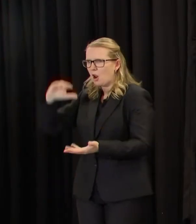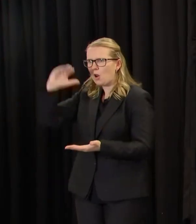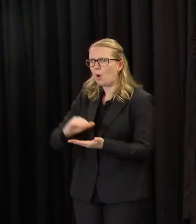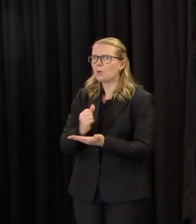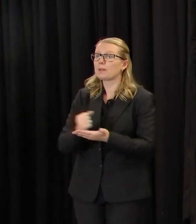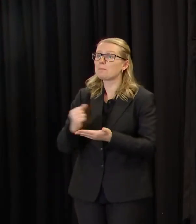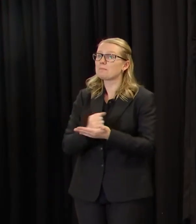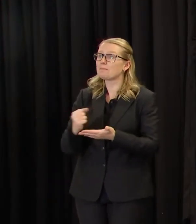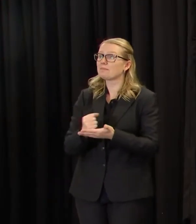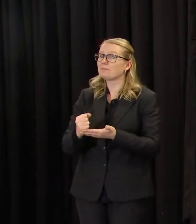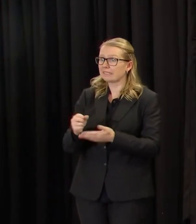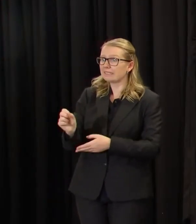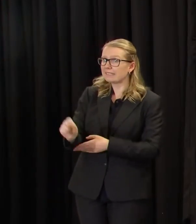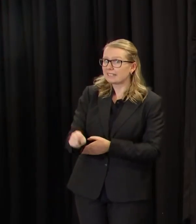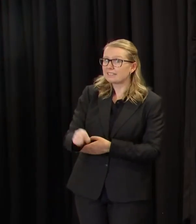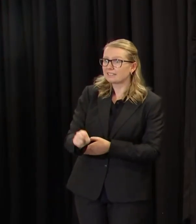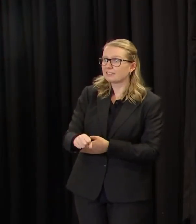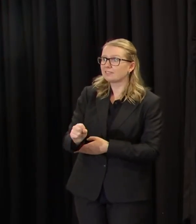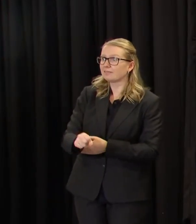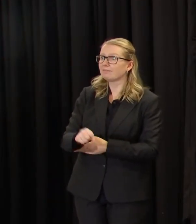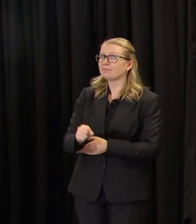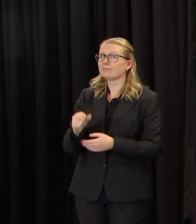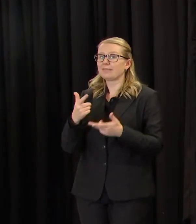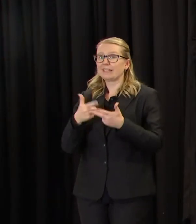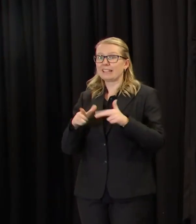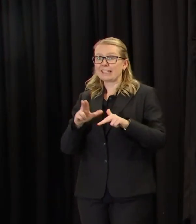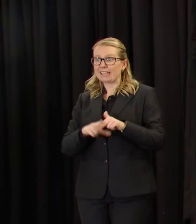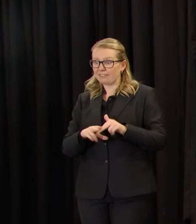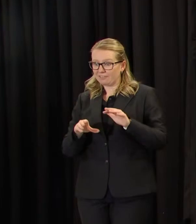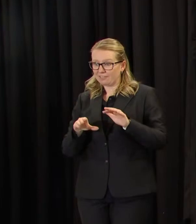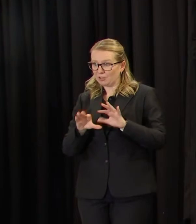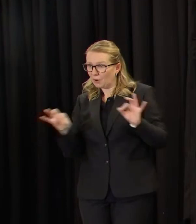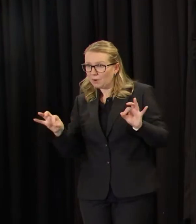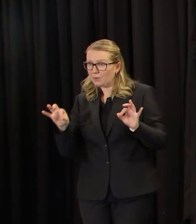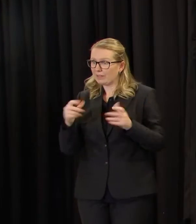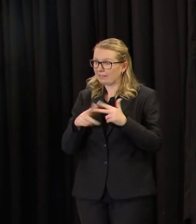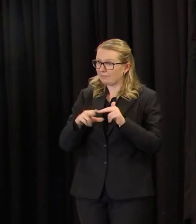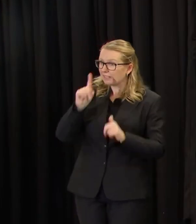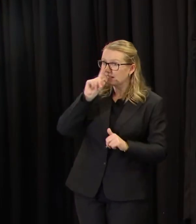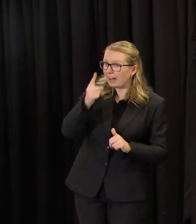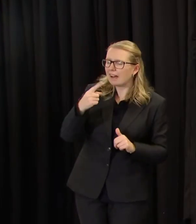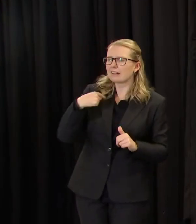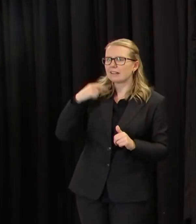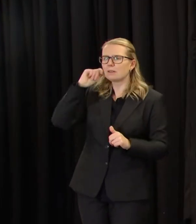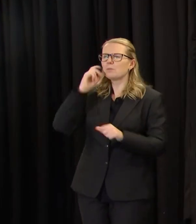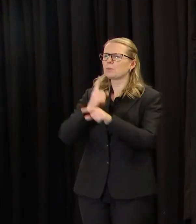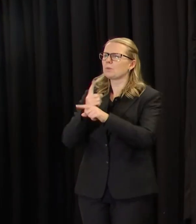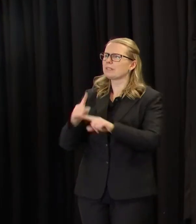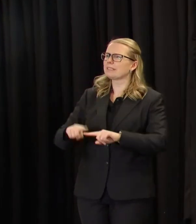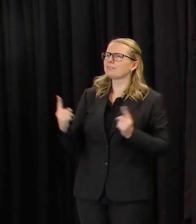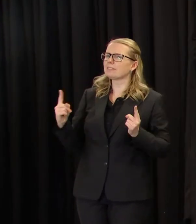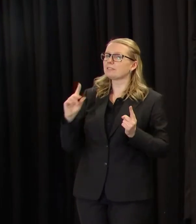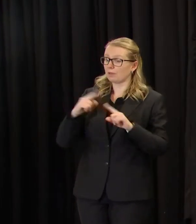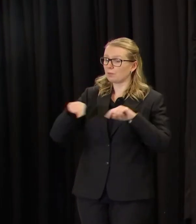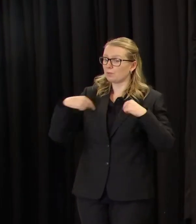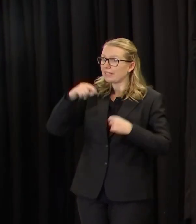I would be speaking to you in terms that other premiers are speaking to their communities. We are still a chance to drive this down to very low numbers